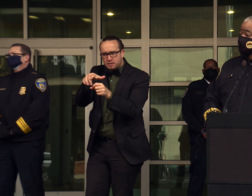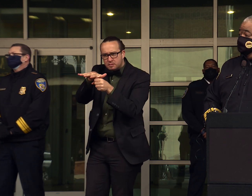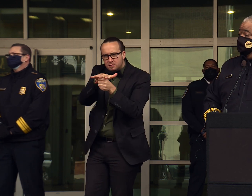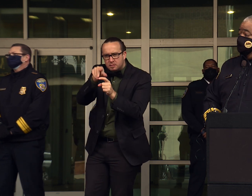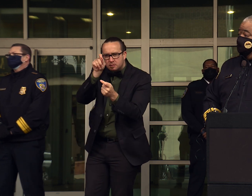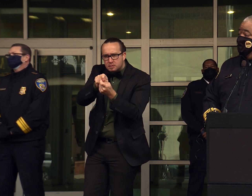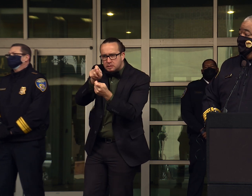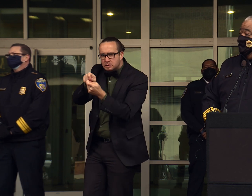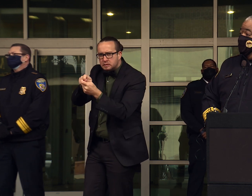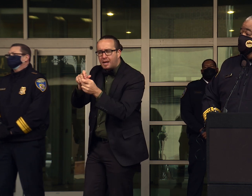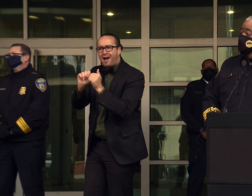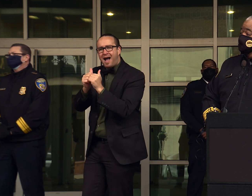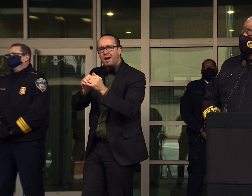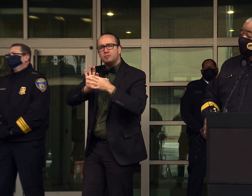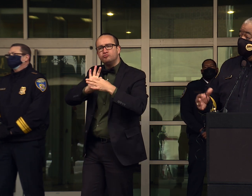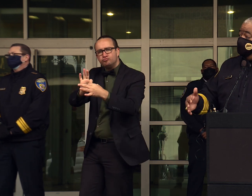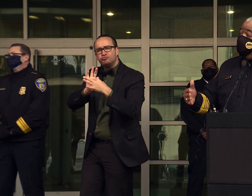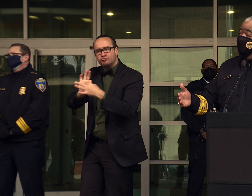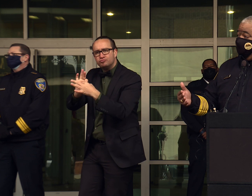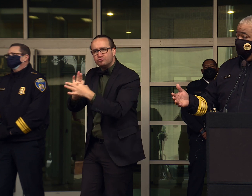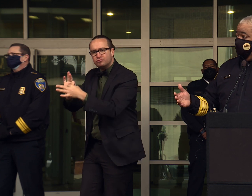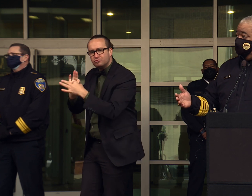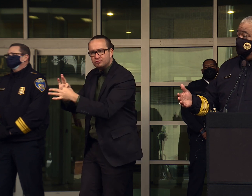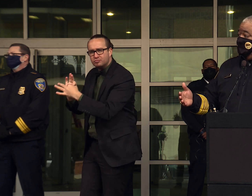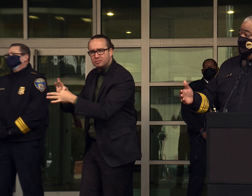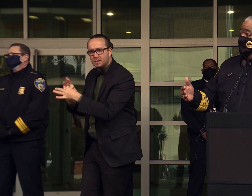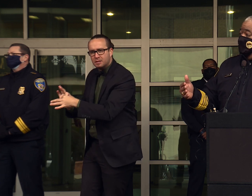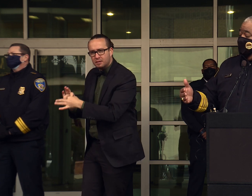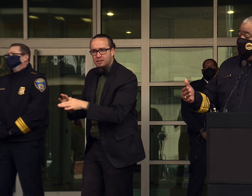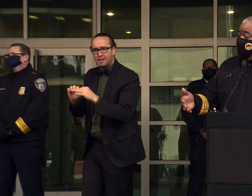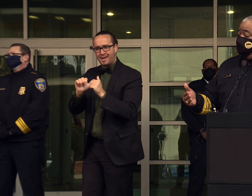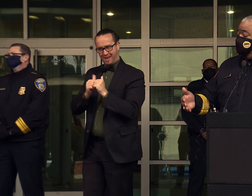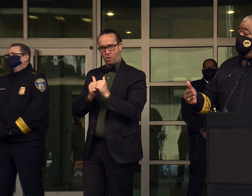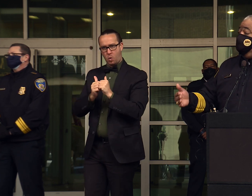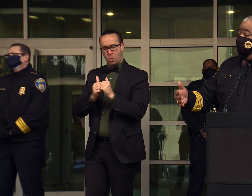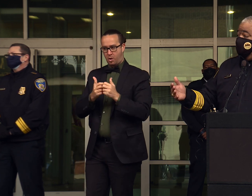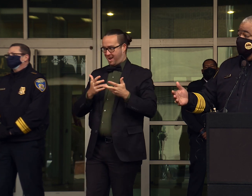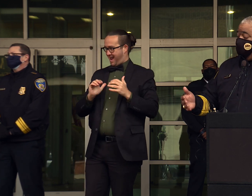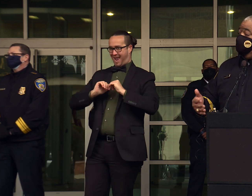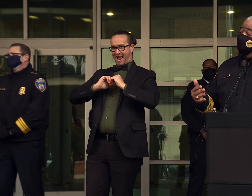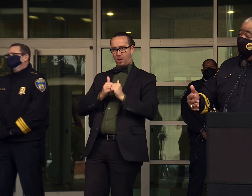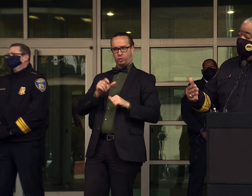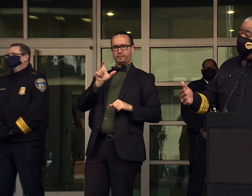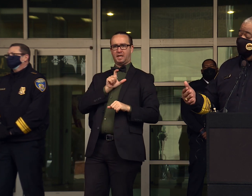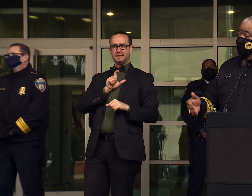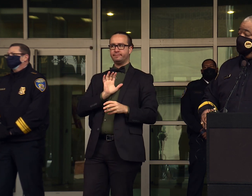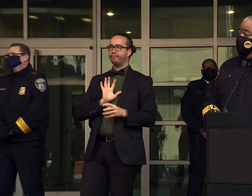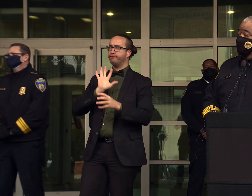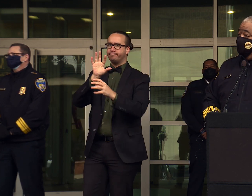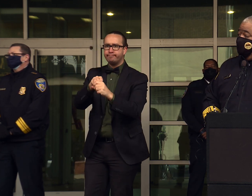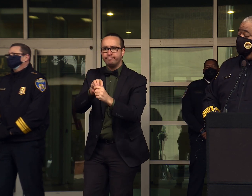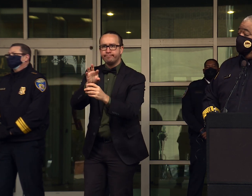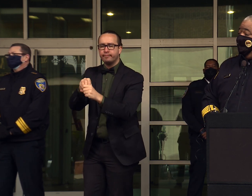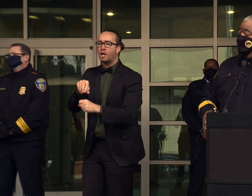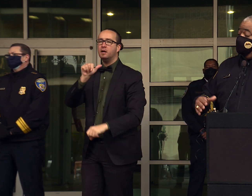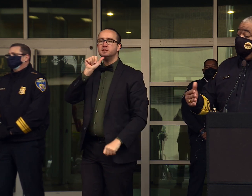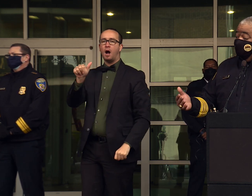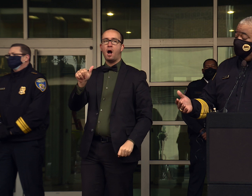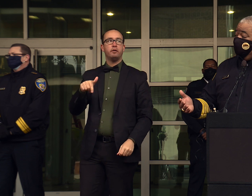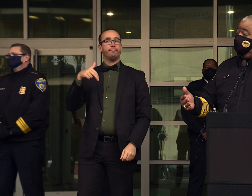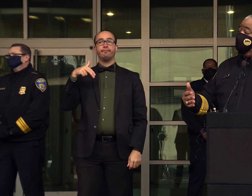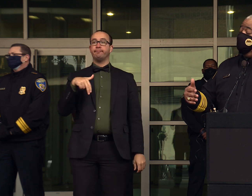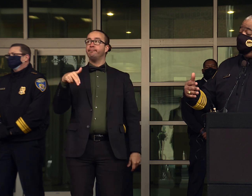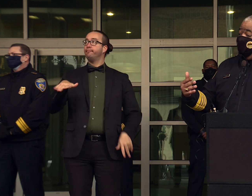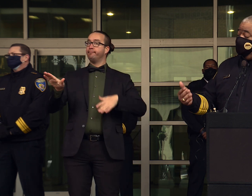policing responsibility, and it is how to engage, not just to be in the area, but how to actually engage,